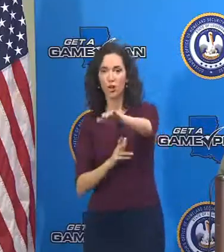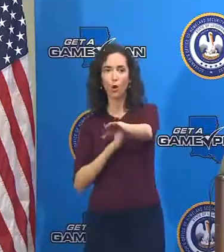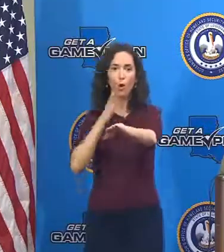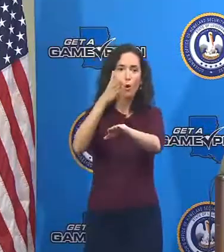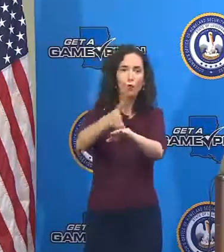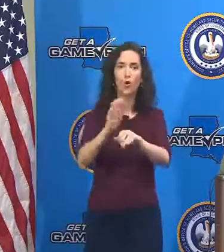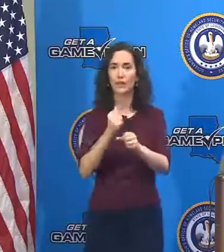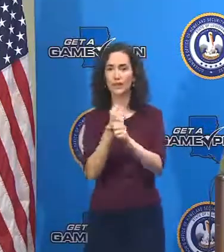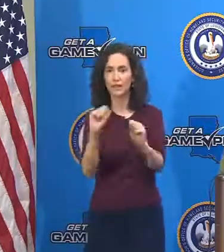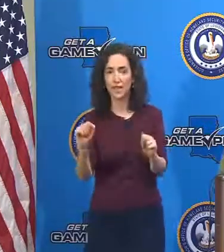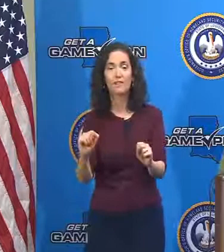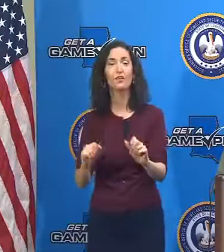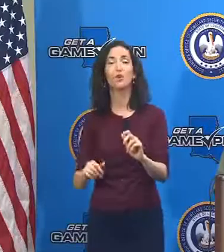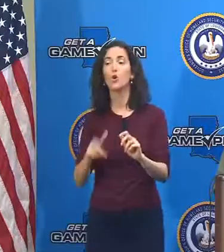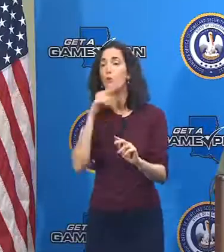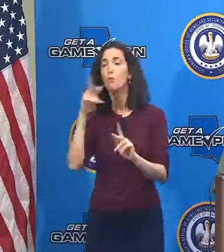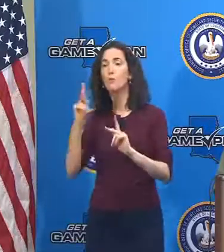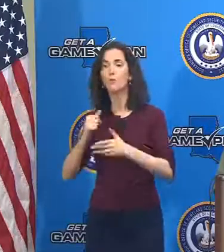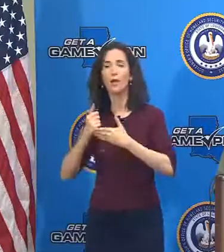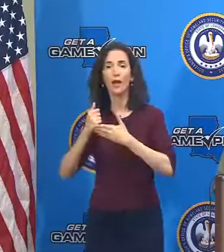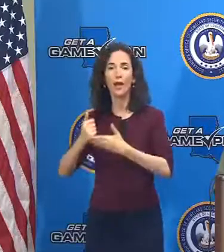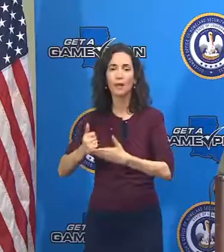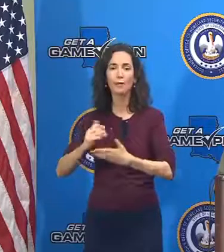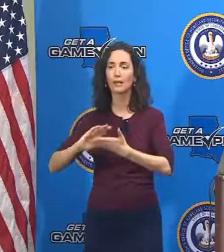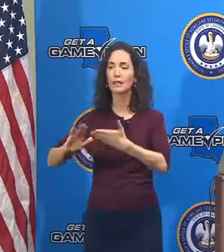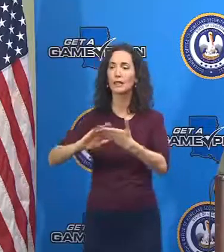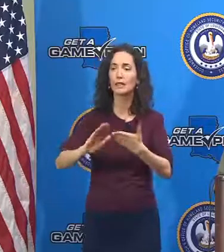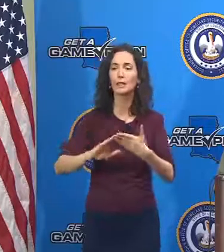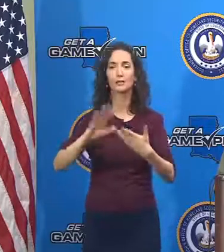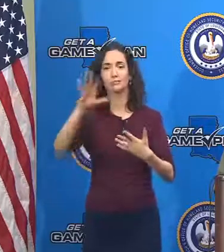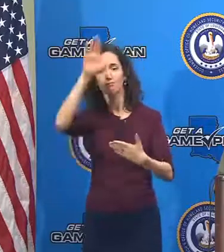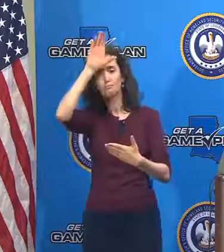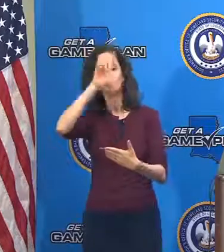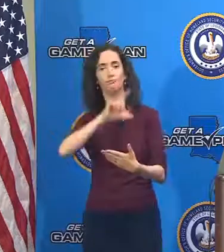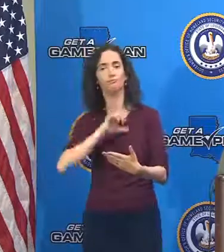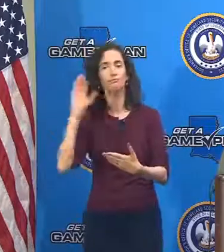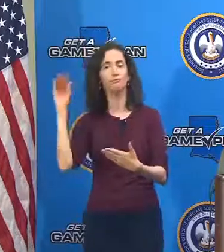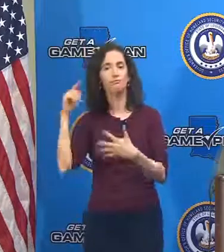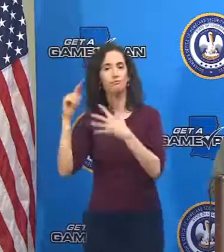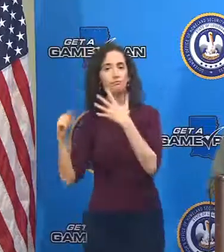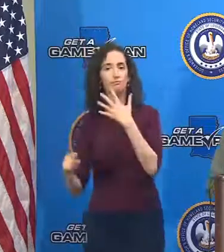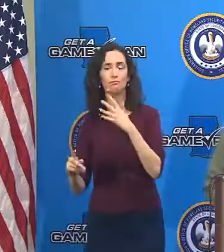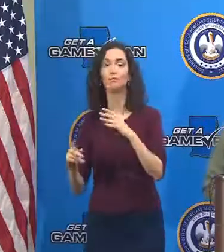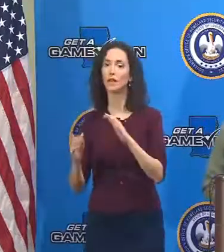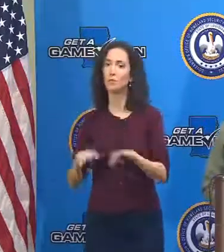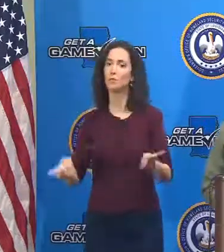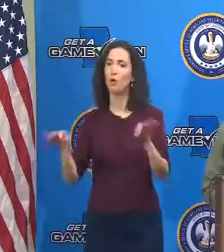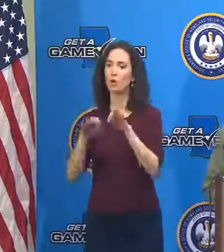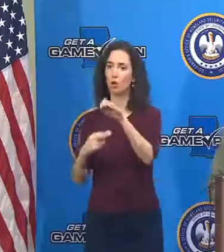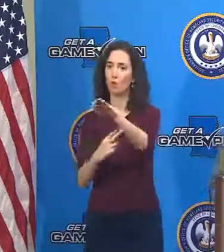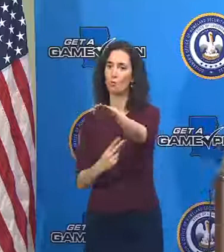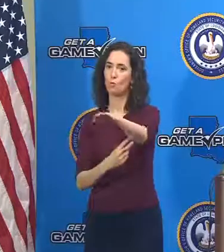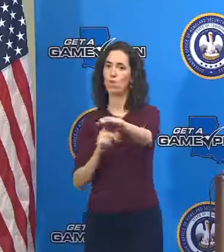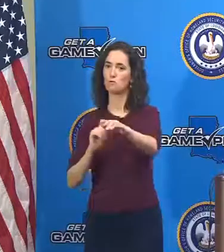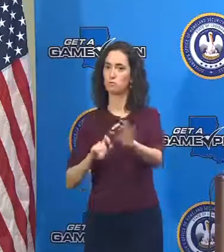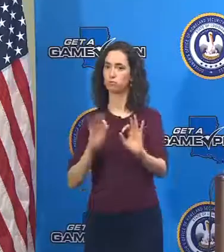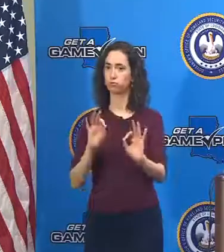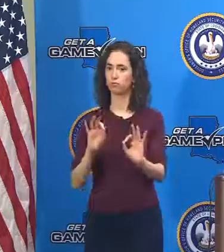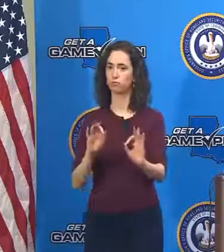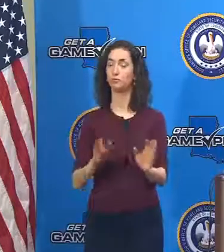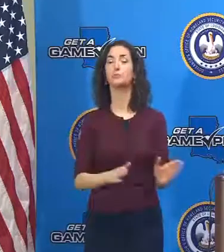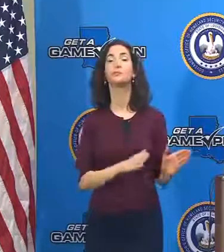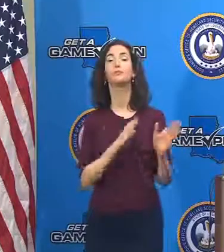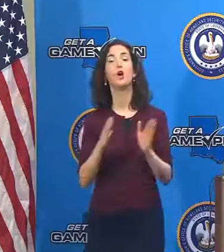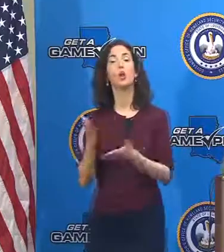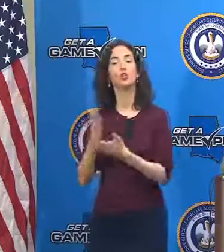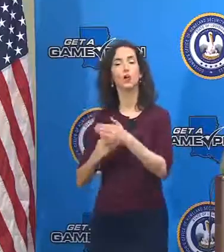responders and folks still helping to clean up communities and bring them back to life. Regarding our movable bridges, 38% of the 42